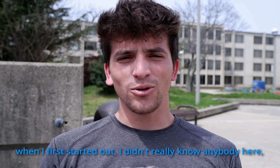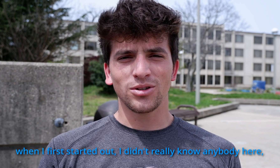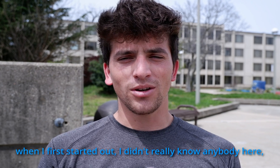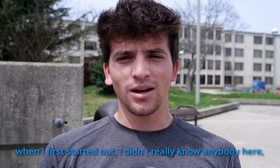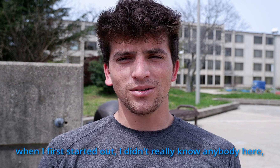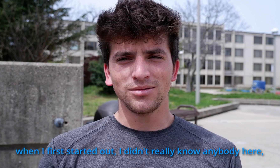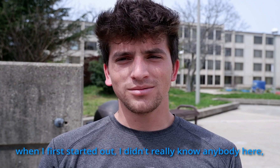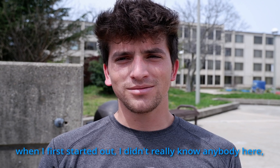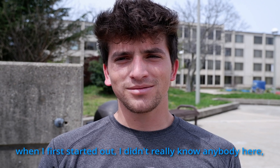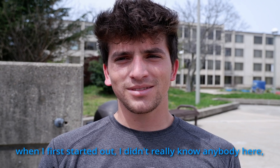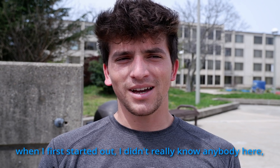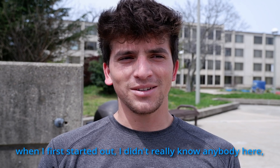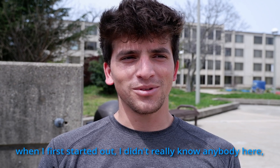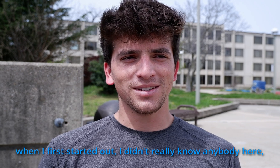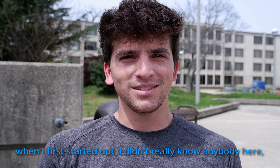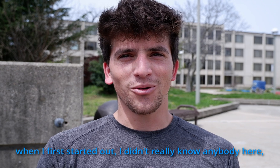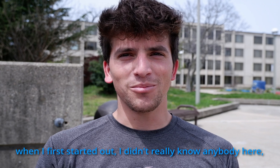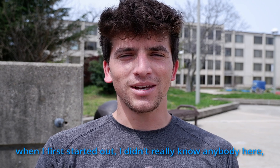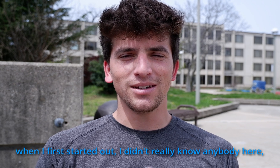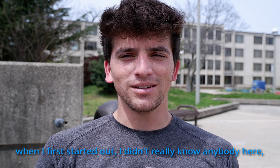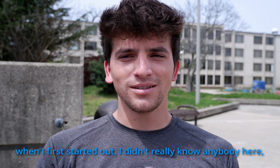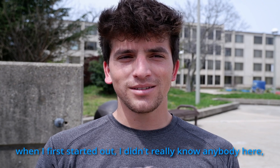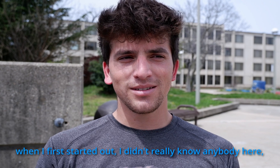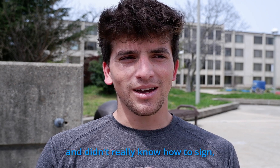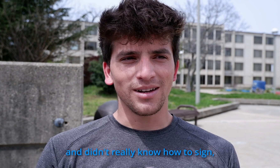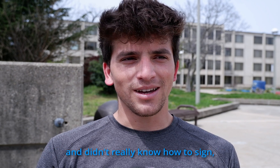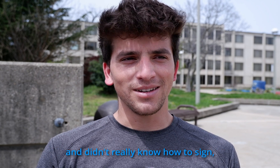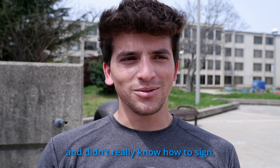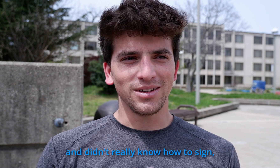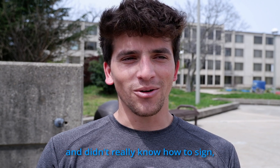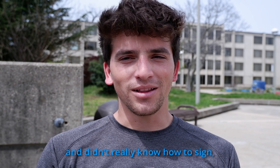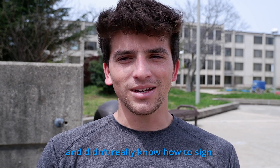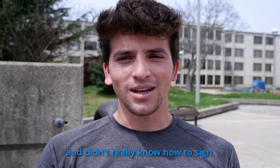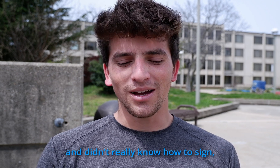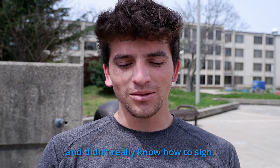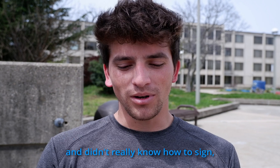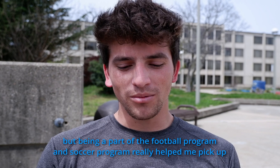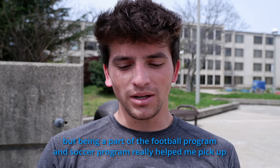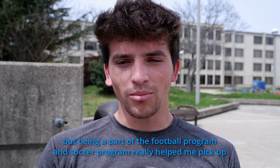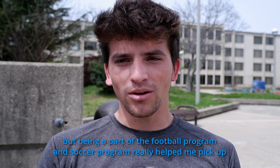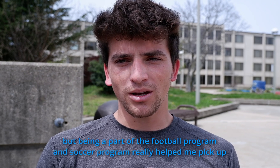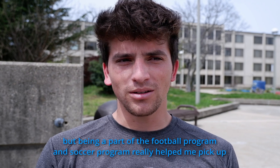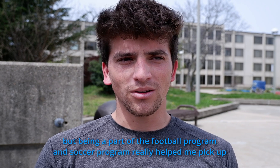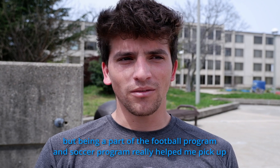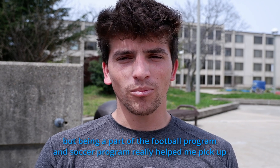first started out, I didn't really know anybody here, and I didn't really know how to, like, sign. But being a part of, like, you know, the